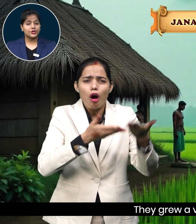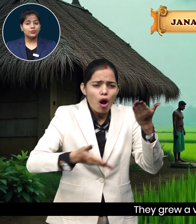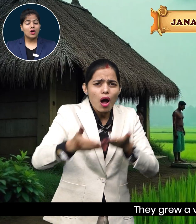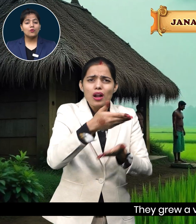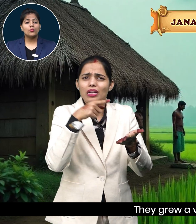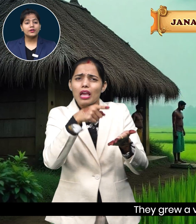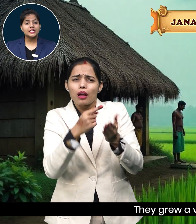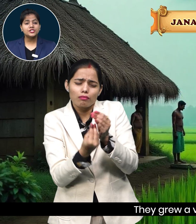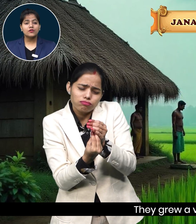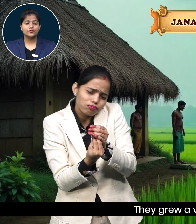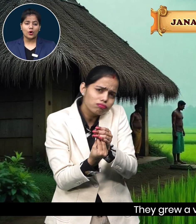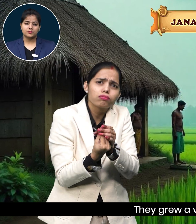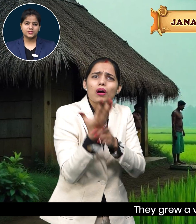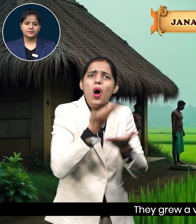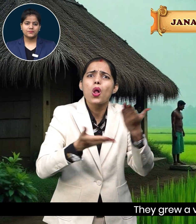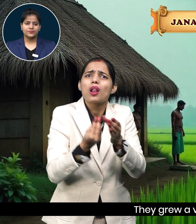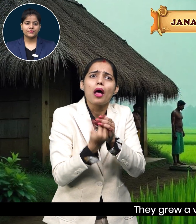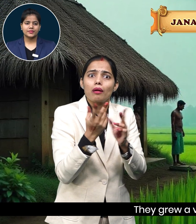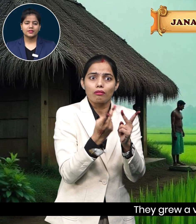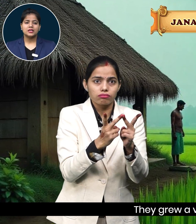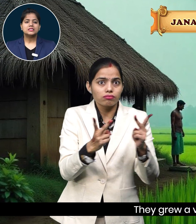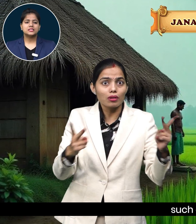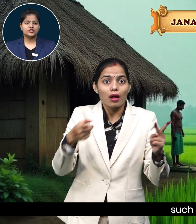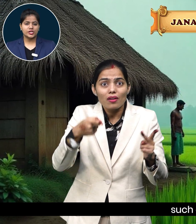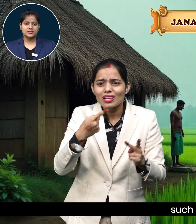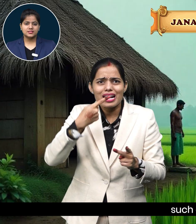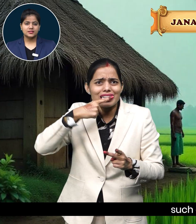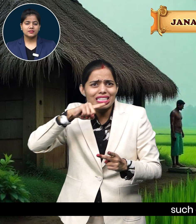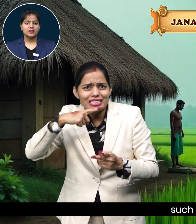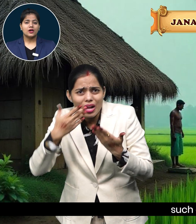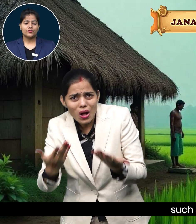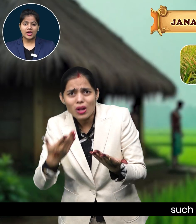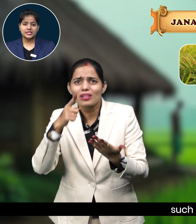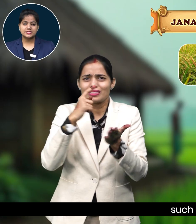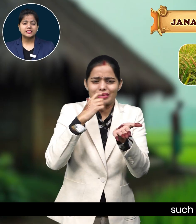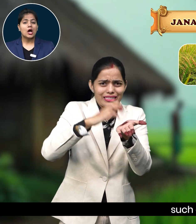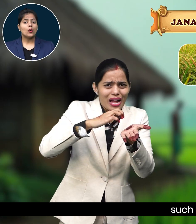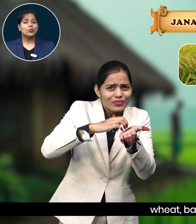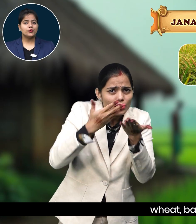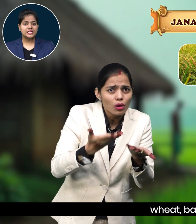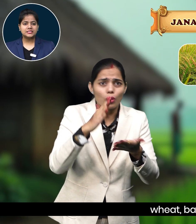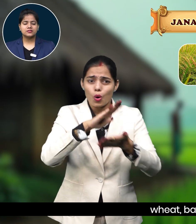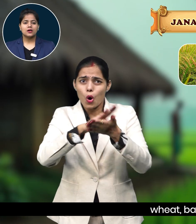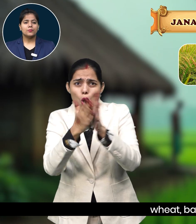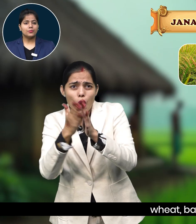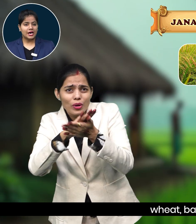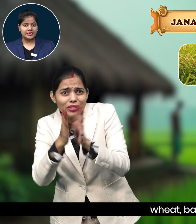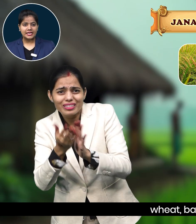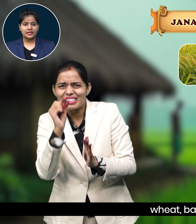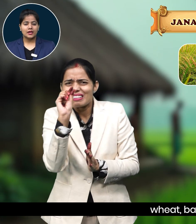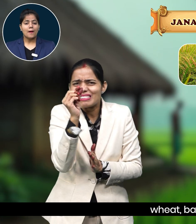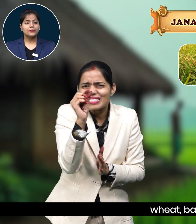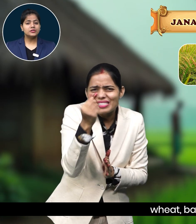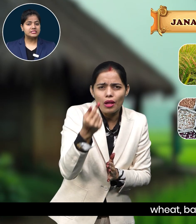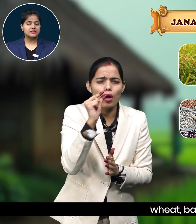They grew a variety of crops such as rice, wheat,